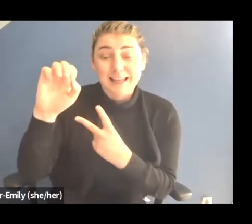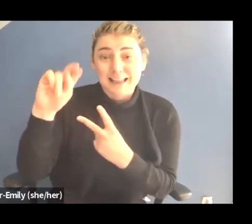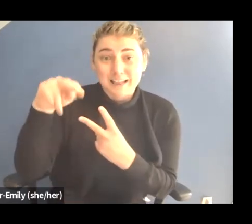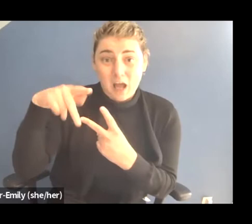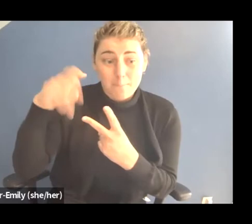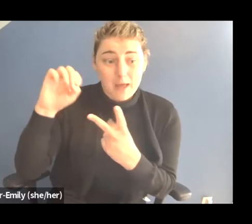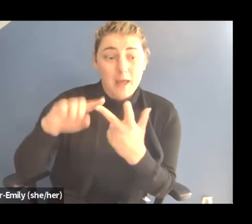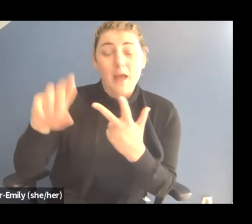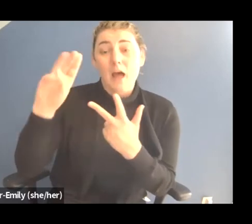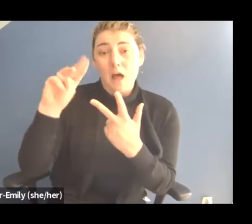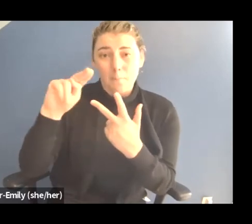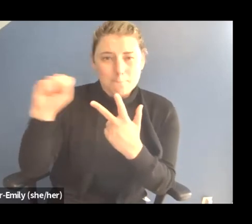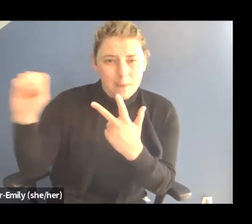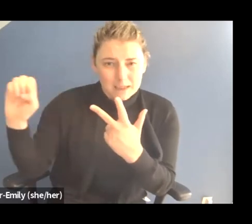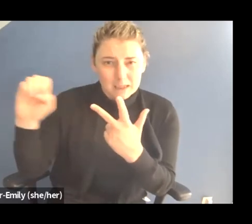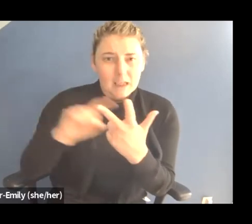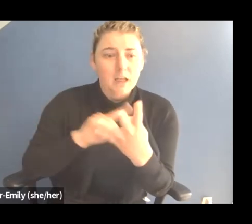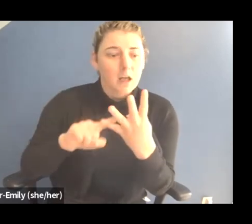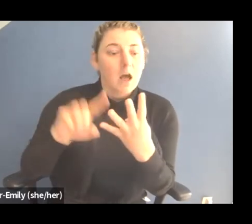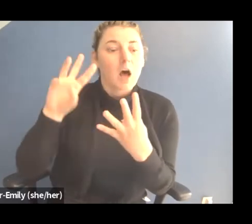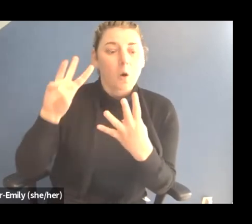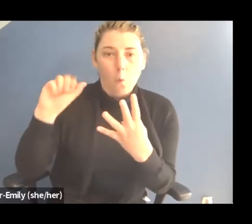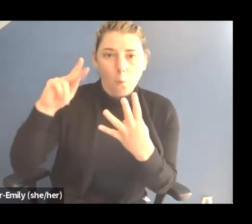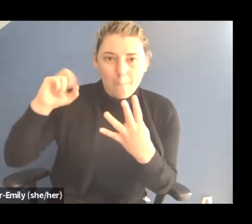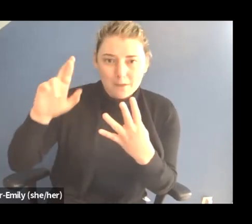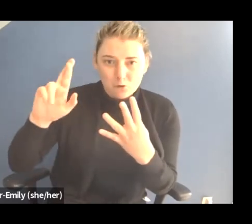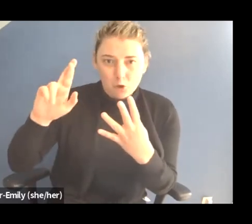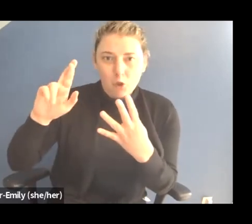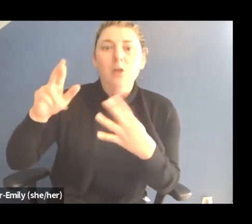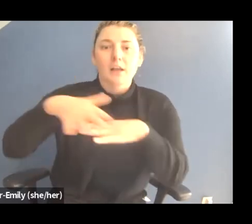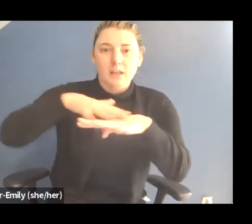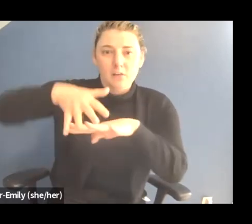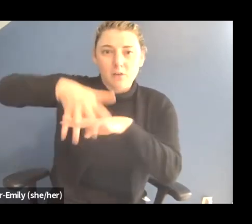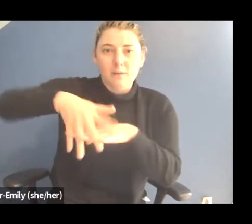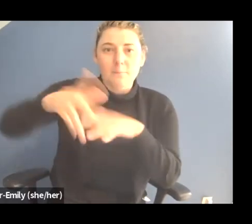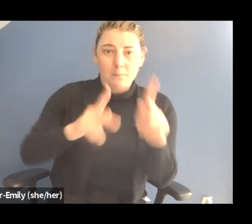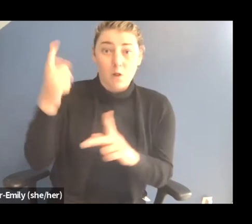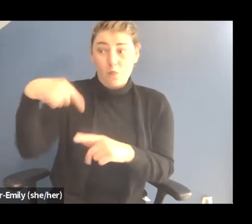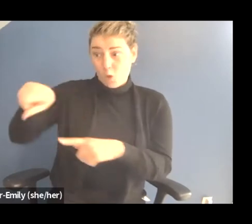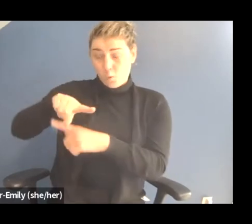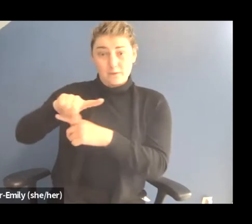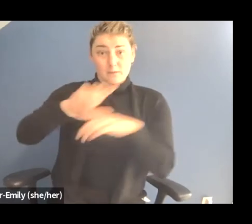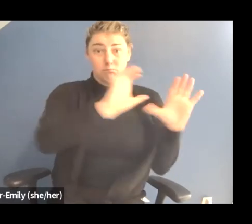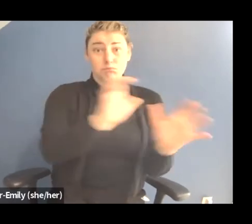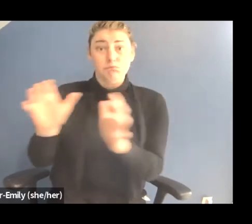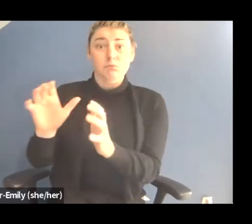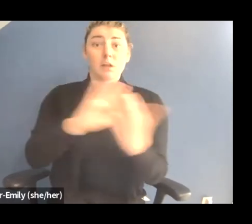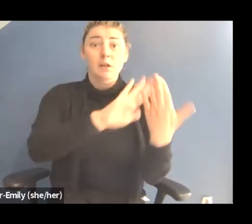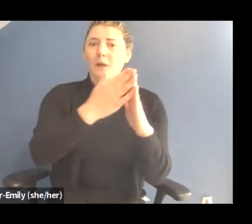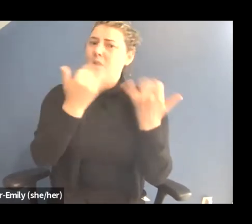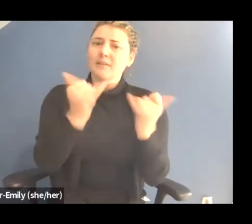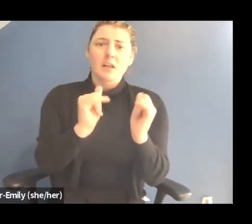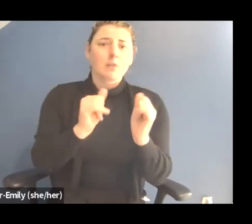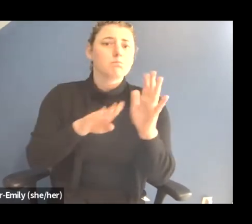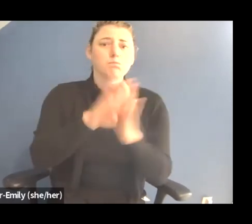Munsee, and Wappinger people. These sovereign nations and communities are still